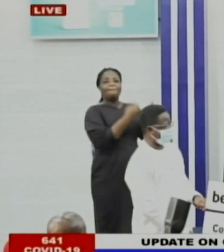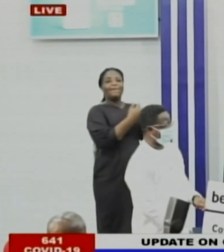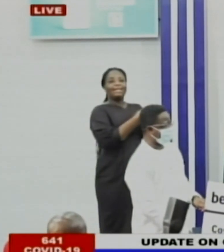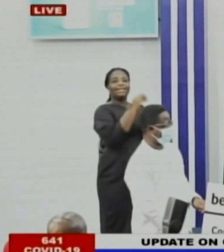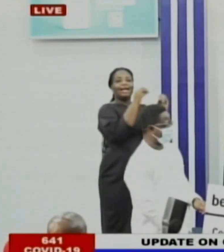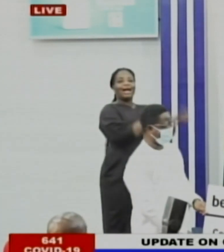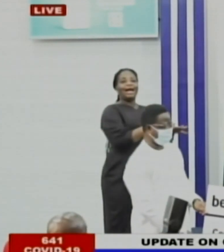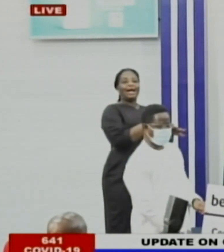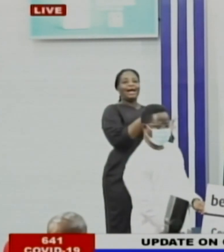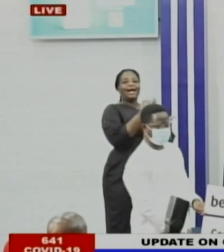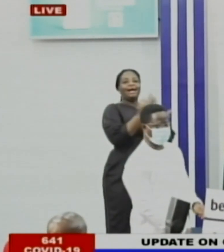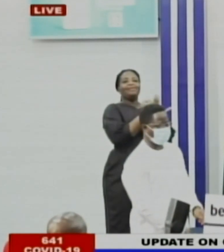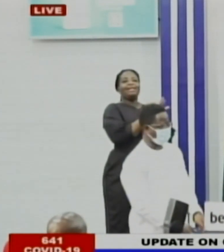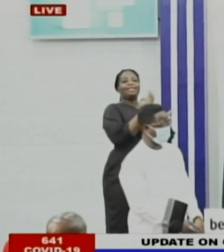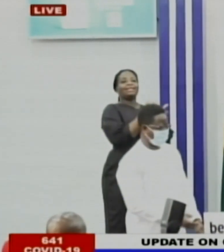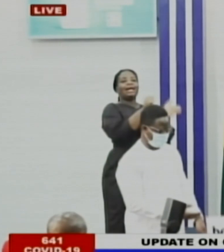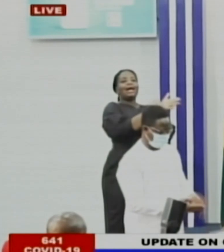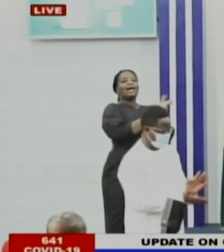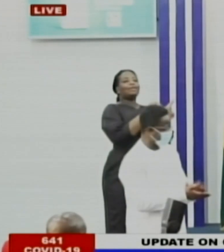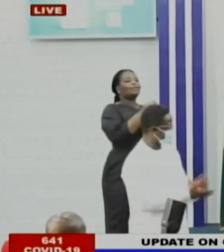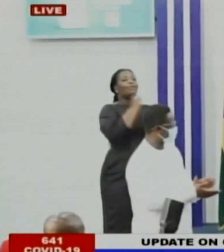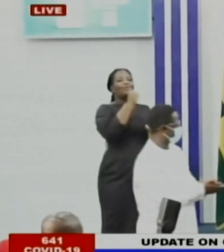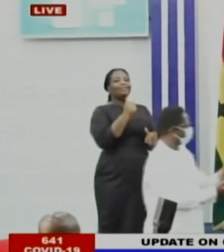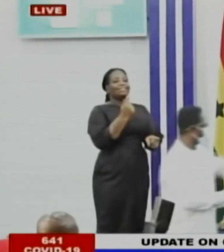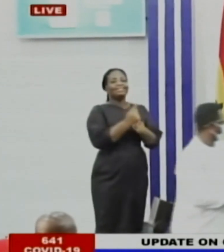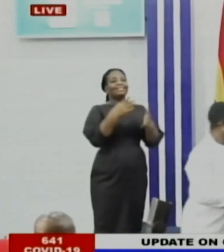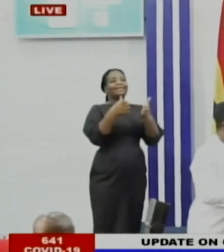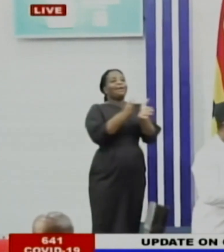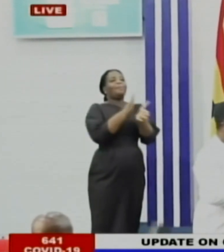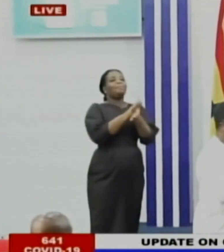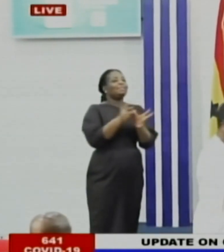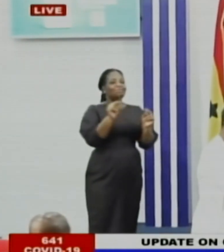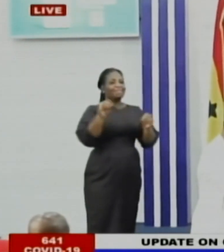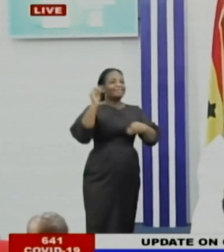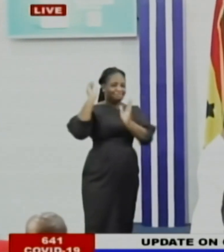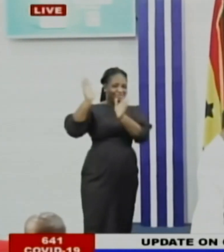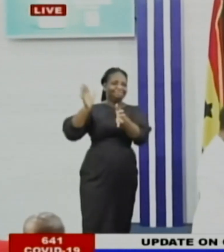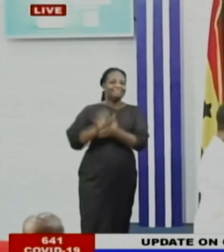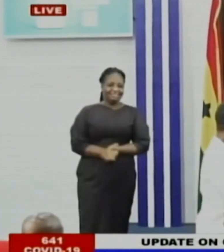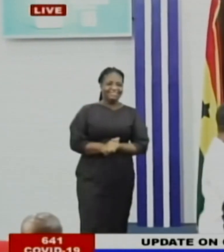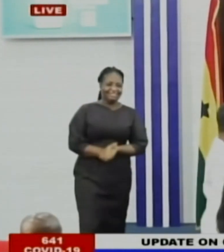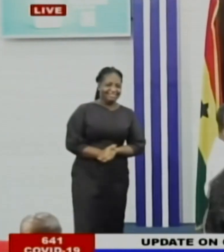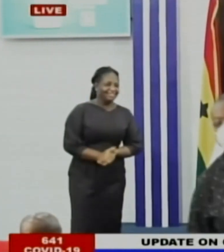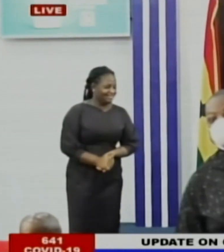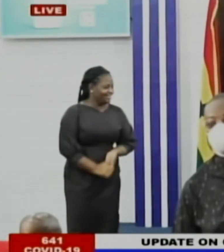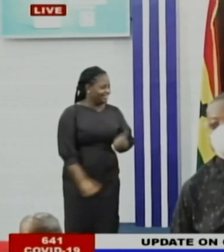are very grateful. We are very grateful. Honorable Minister, thank you so much. Gentlemen, thank you for that presentation.